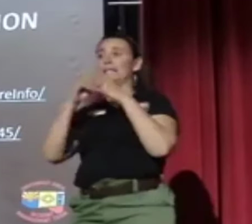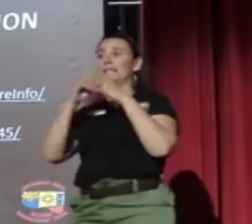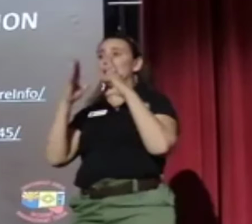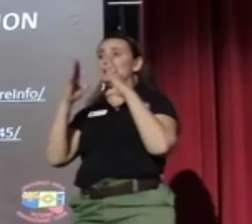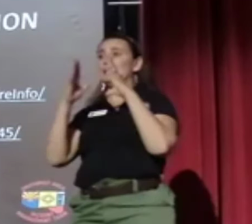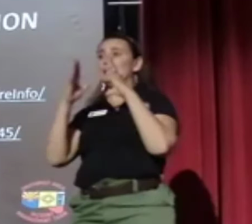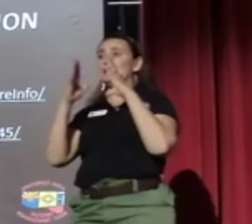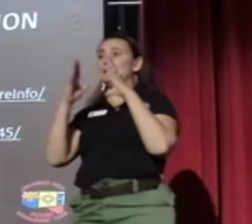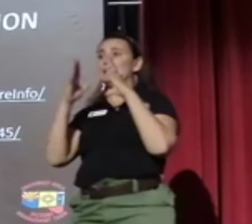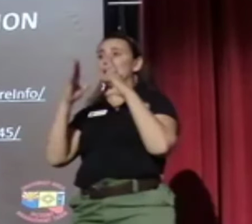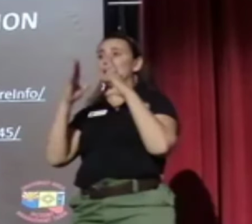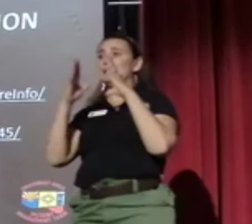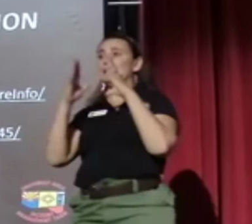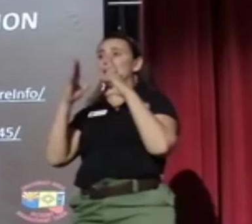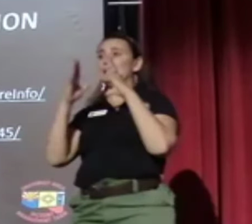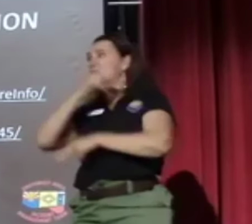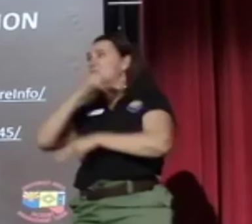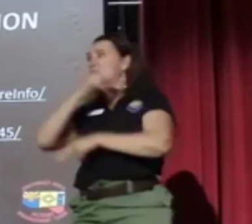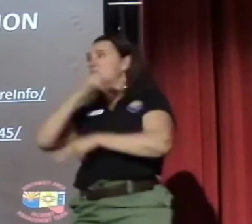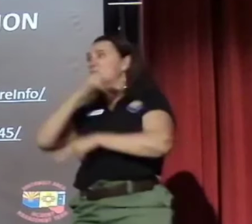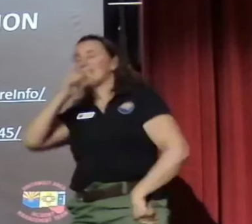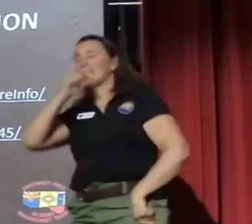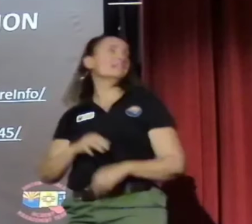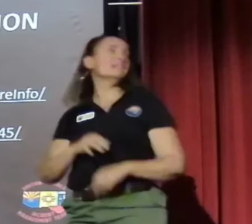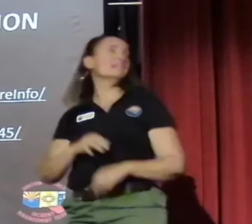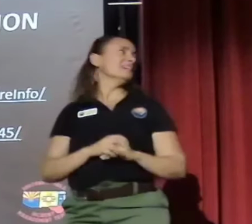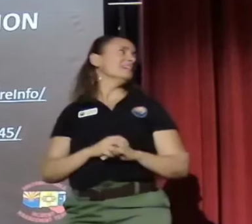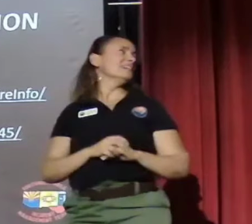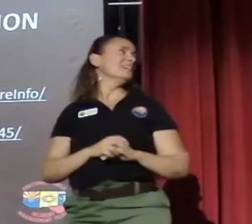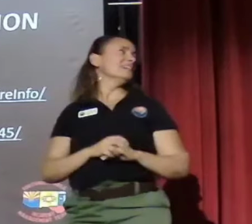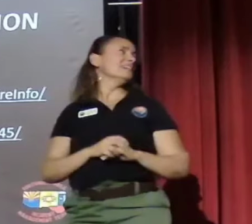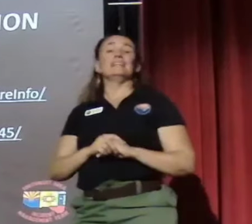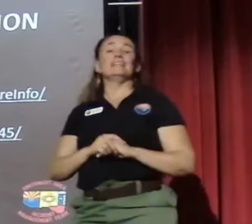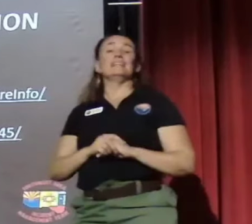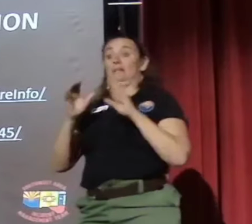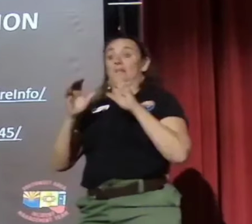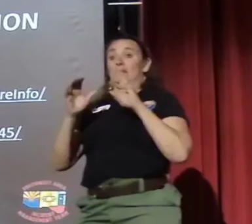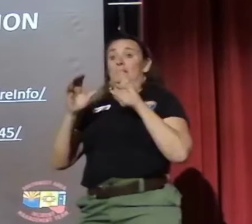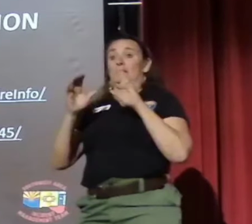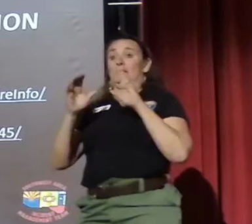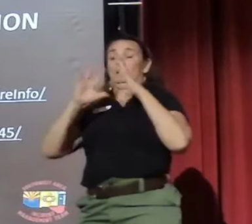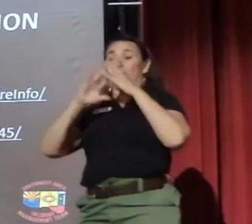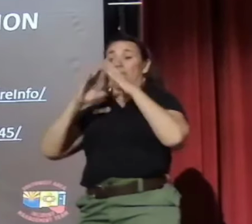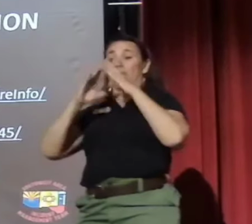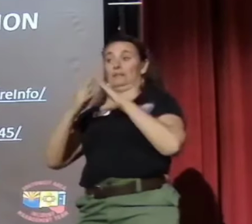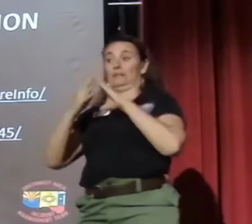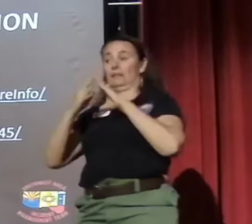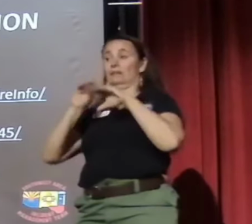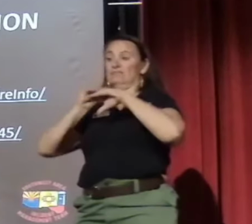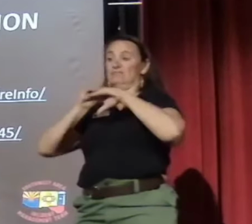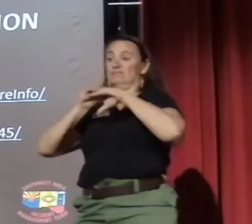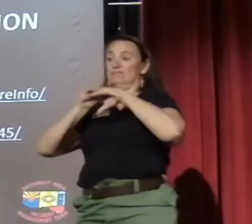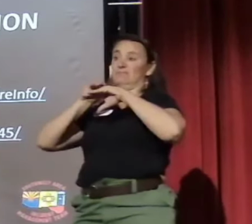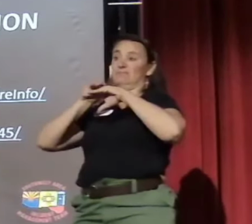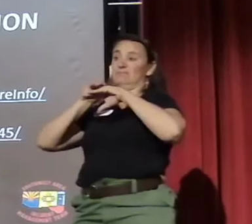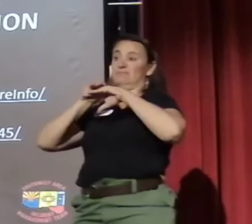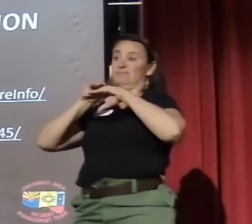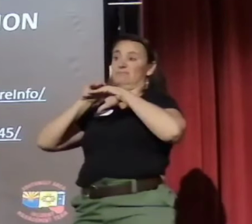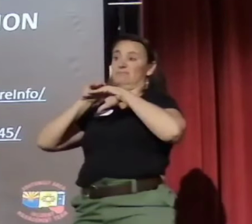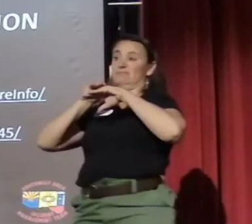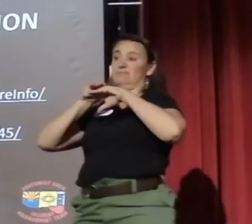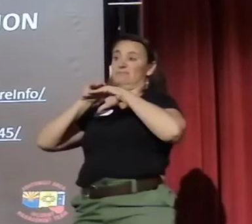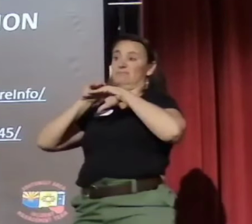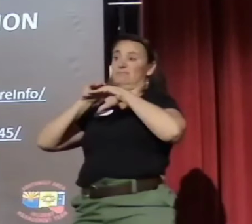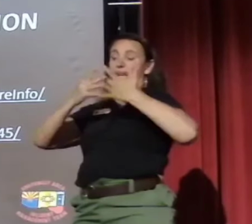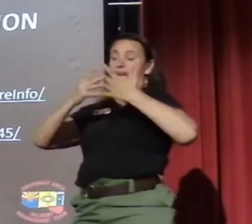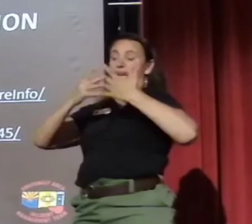mic. Okay. Sorry about that. The risk to fire impacting Strawberry and Pine right